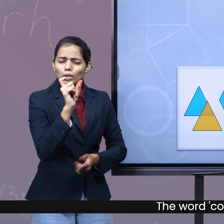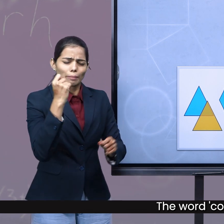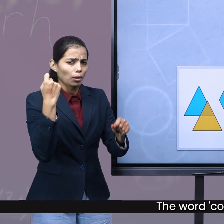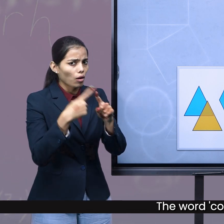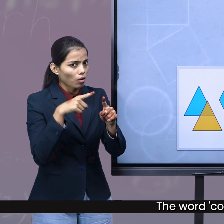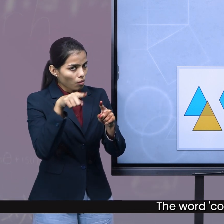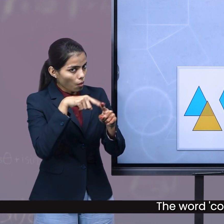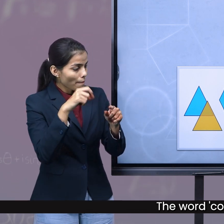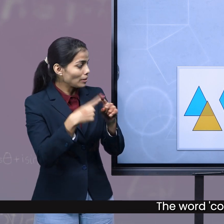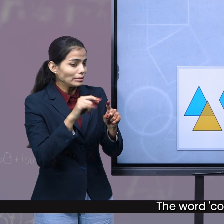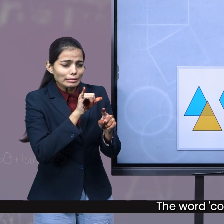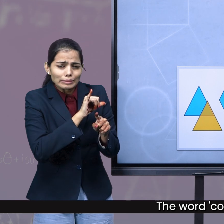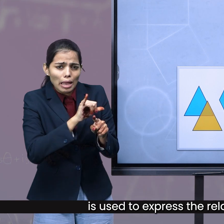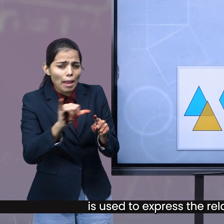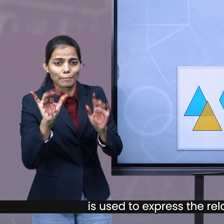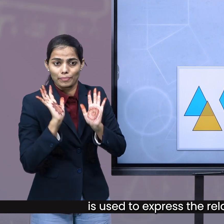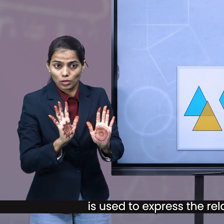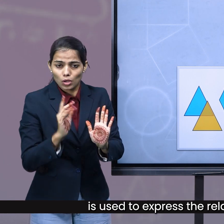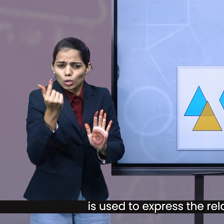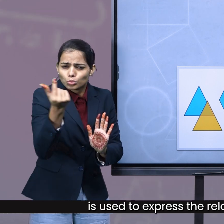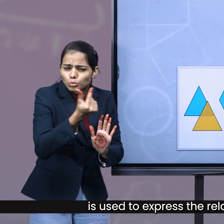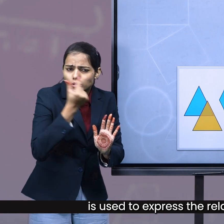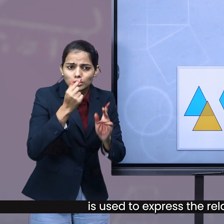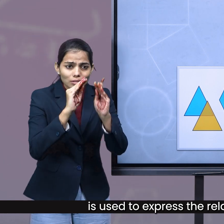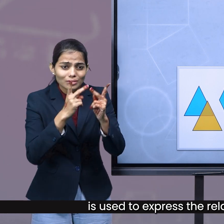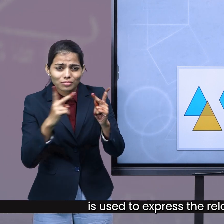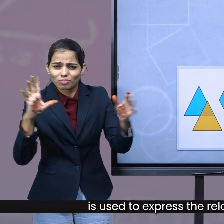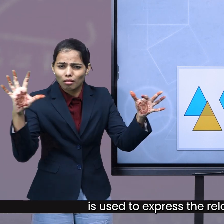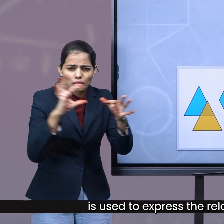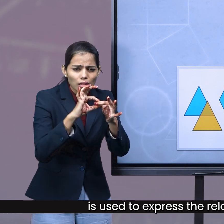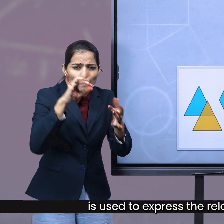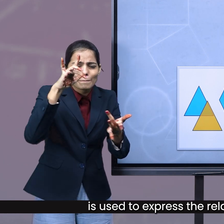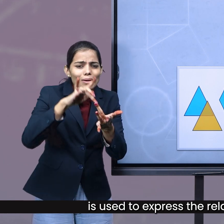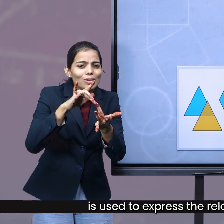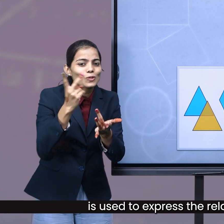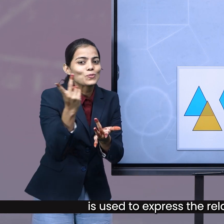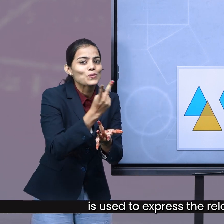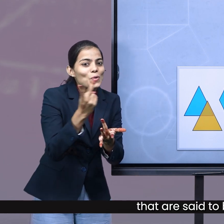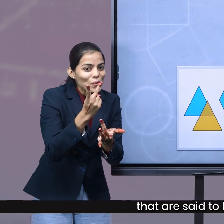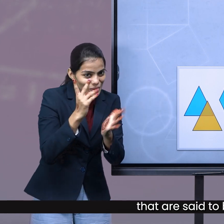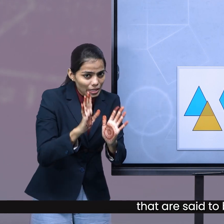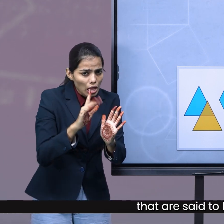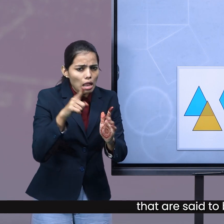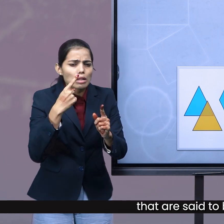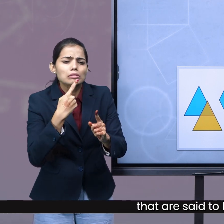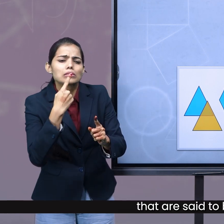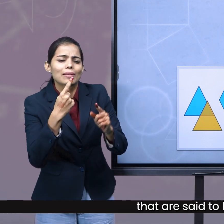word congruence is used to express the relationships of two figures that are said to be